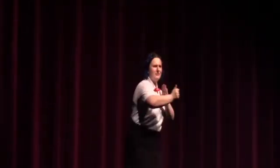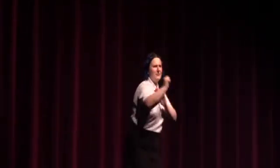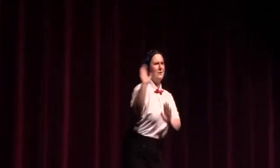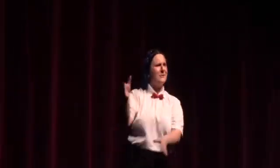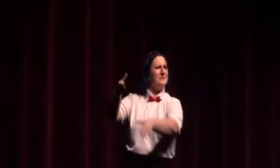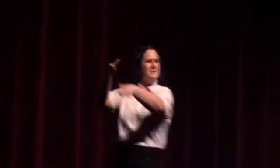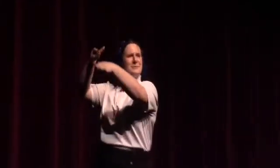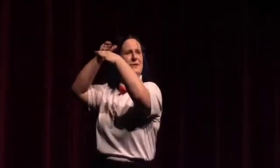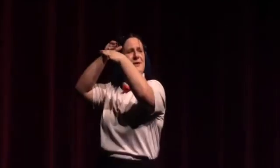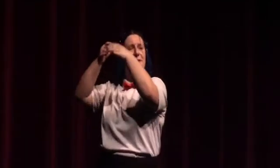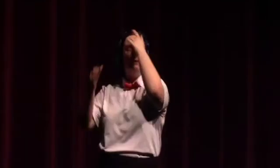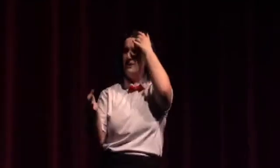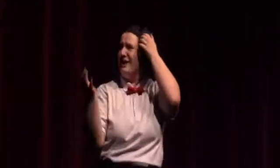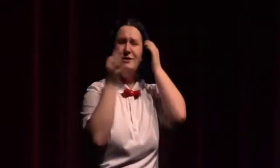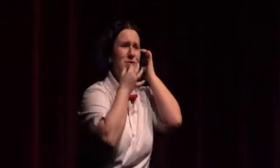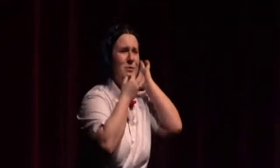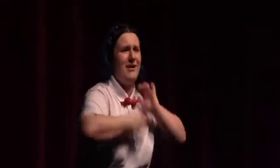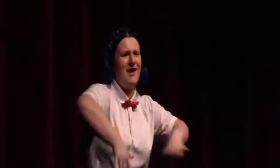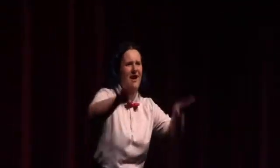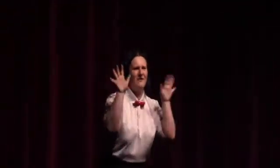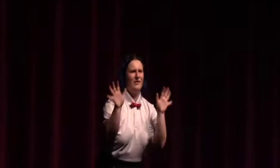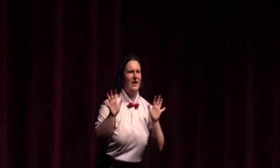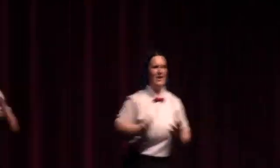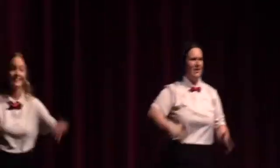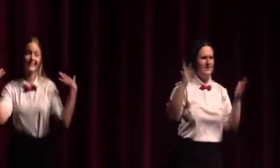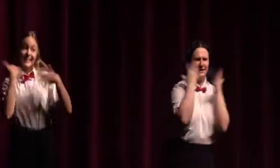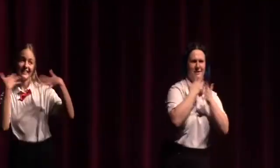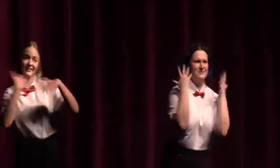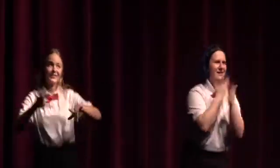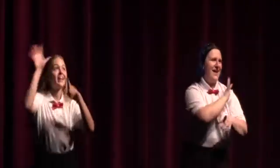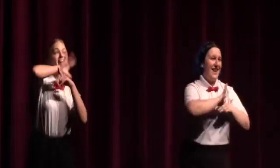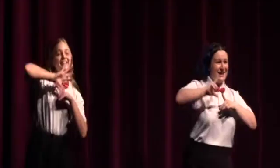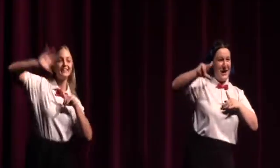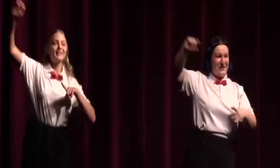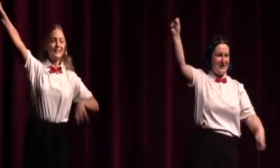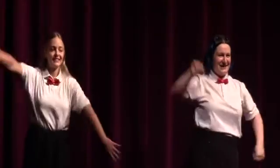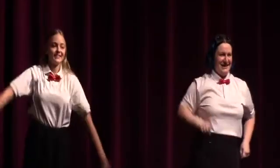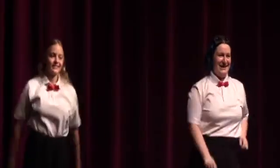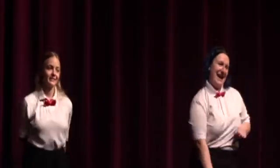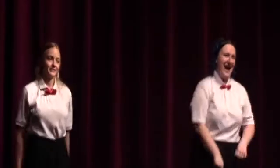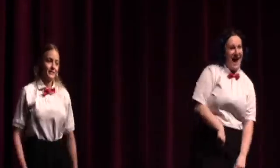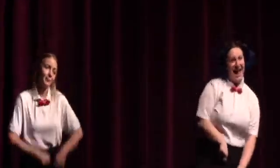you'll always sound precocious. Supercalifragilistic, it's the anecdotious.